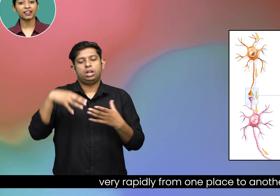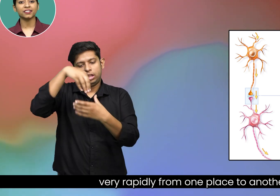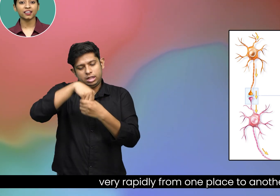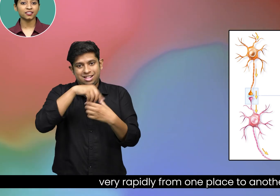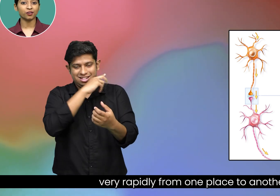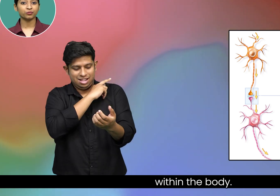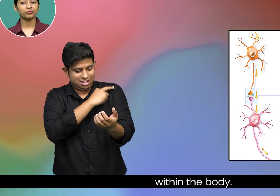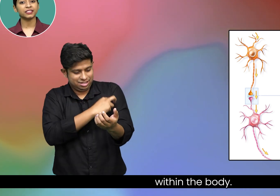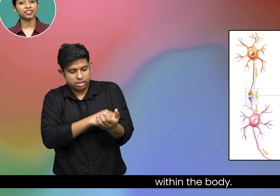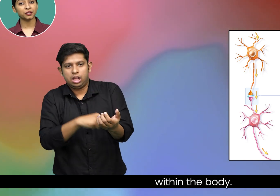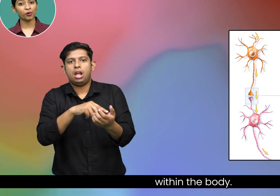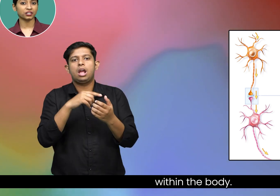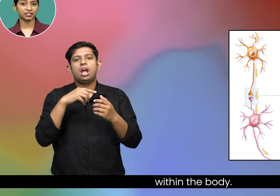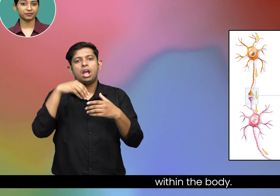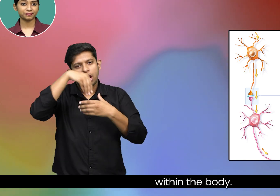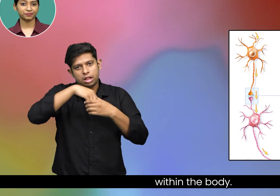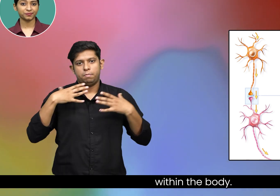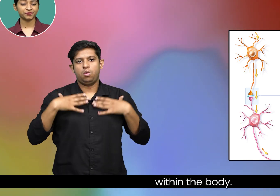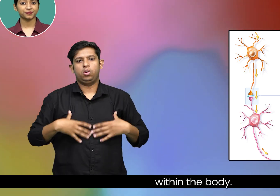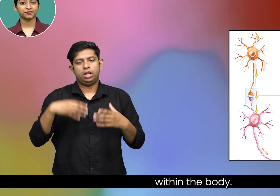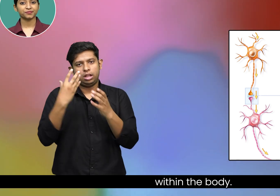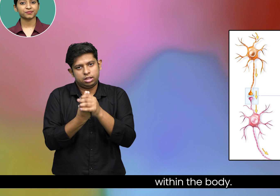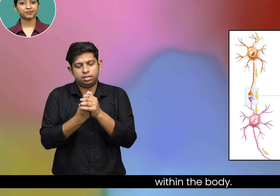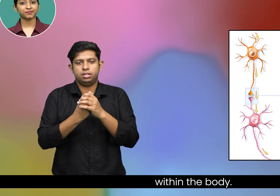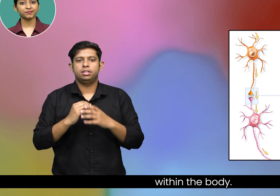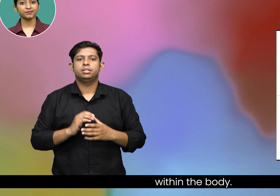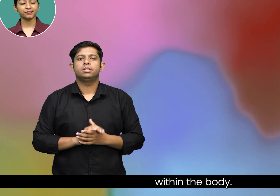to another within the body.